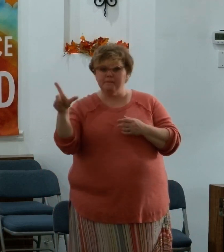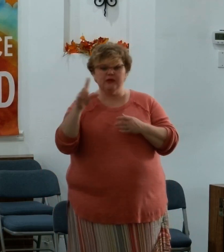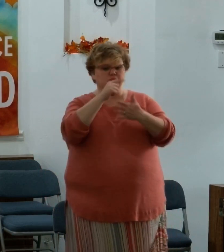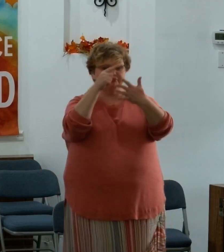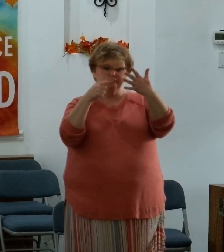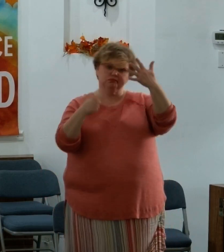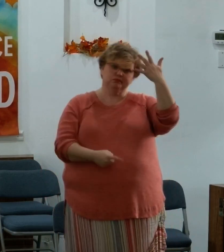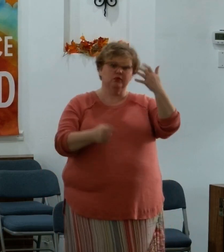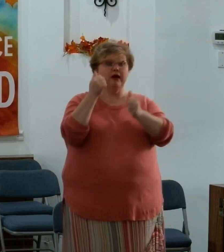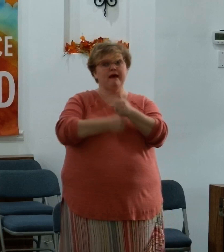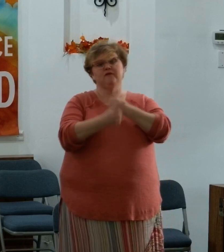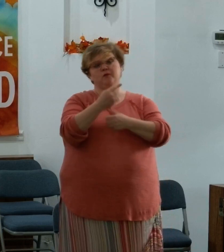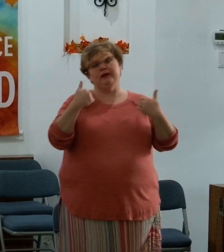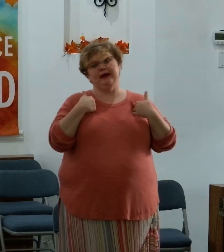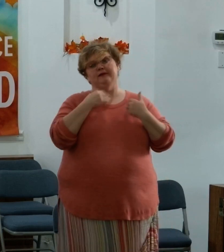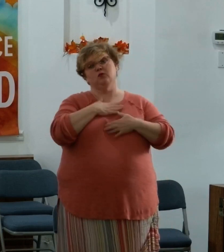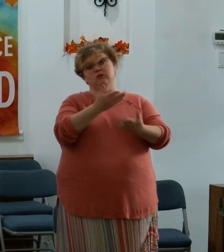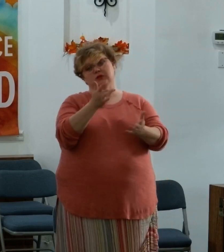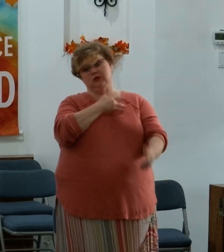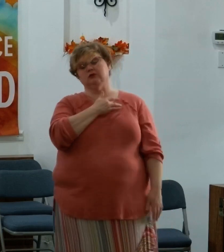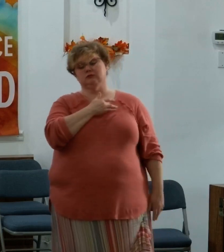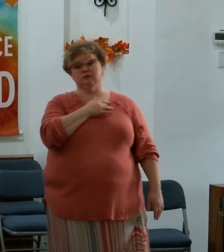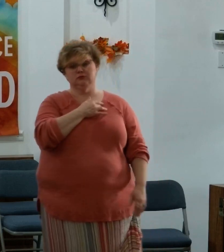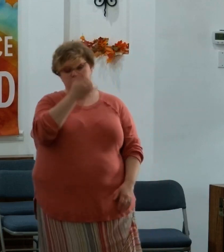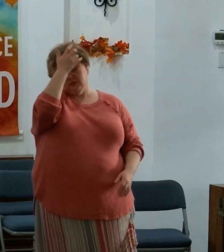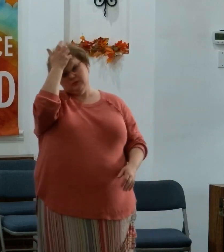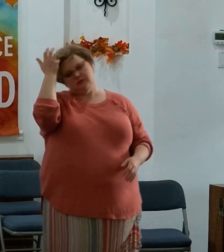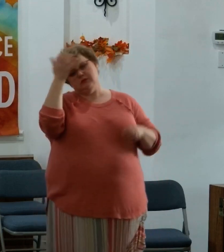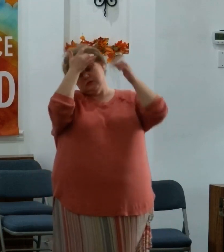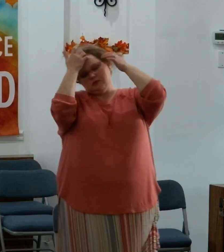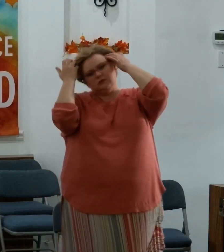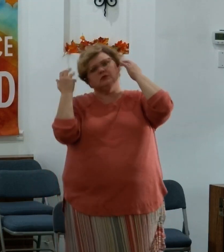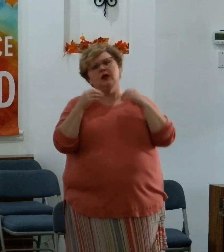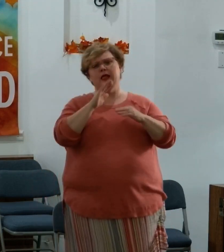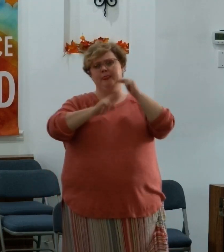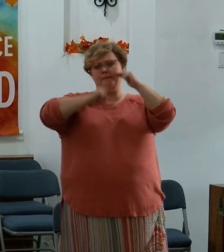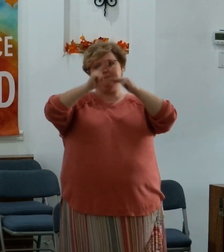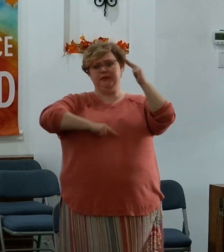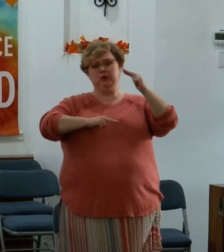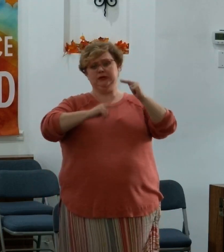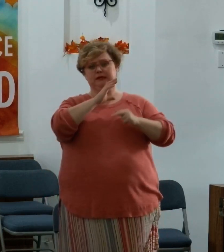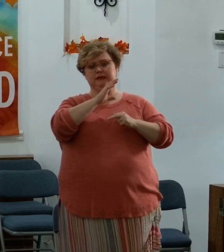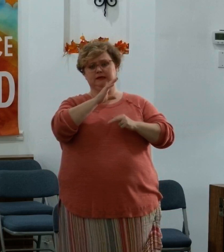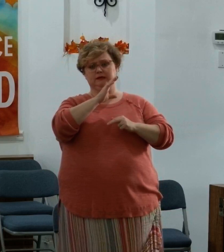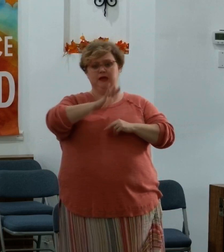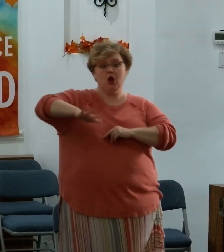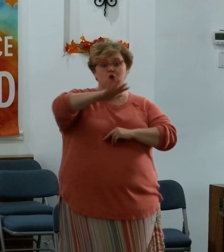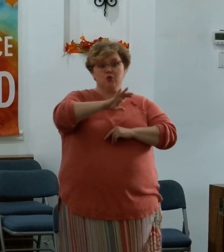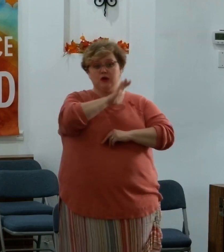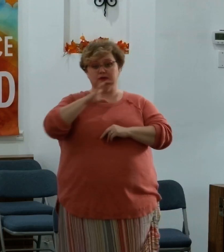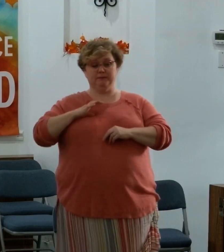Everyone who has a willing heart. And the Buildings and Grounds Committee has developed a list, a